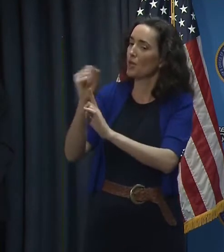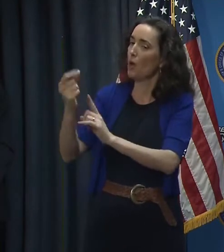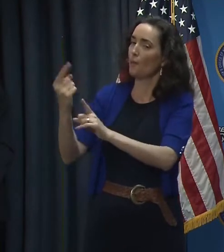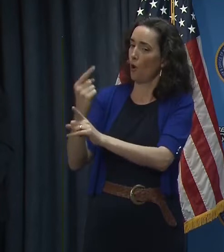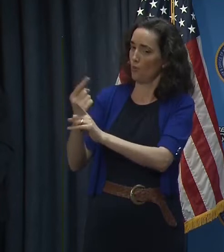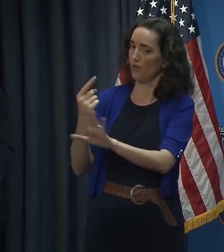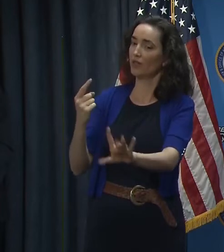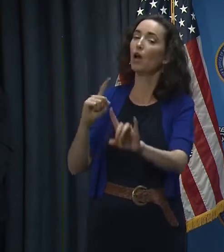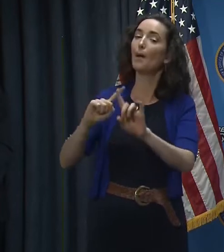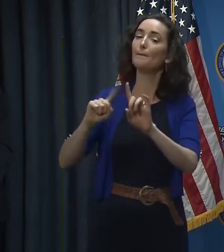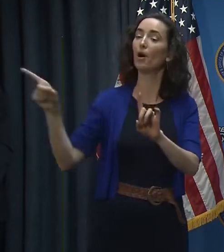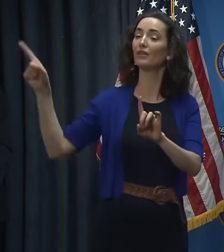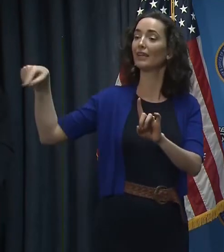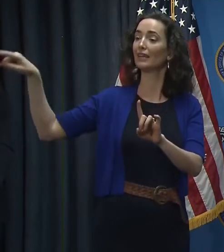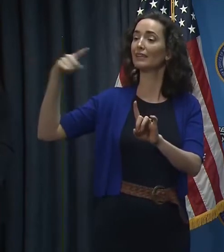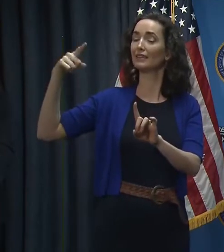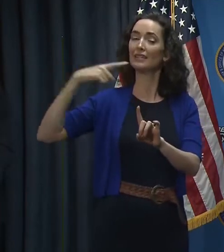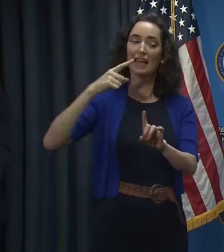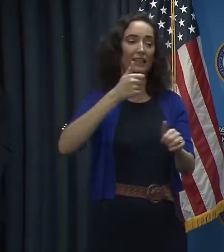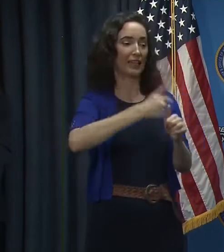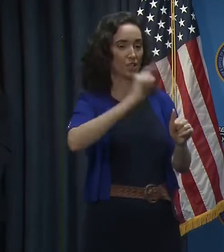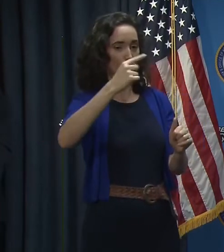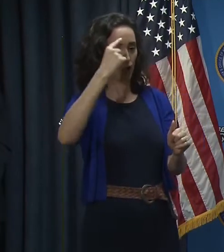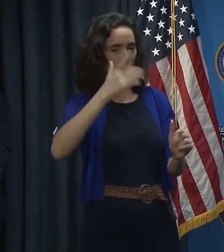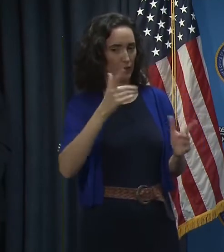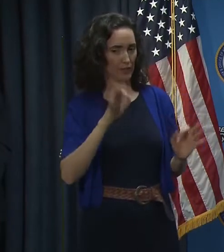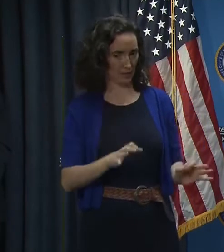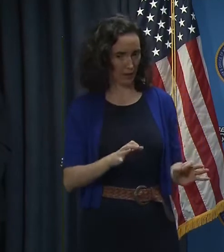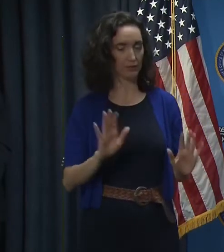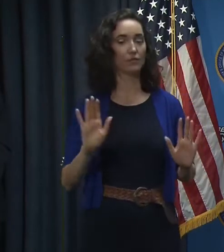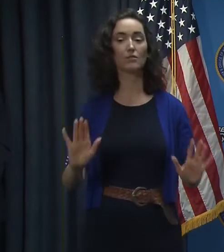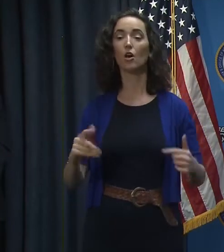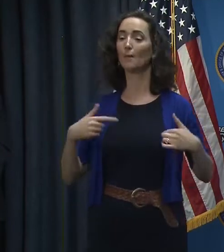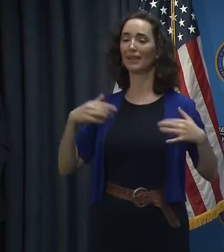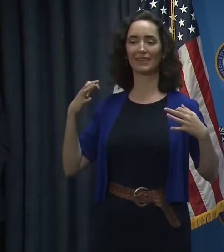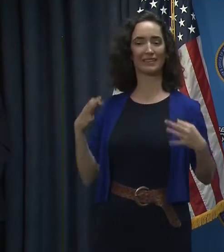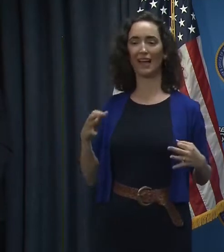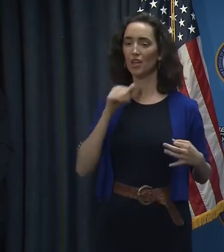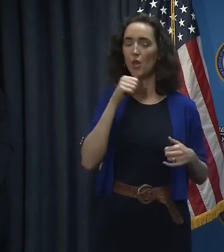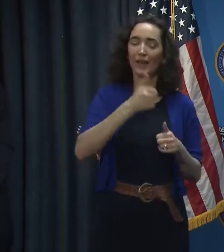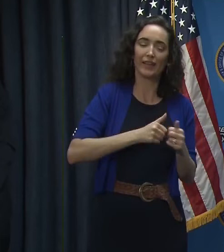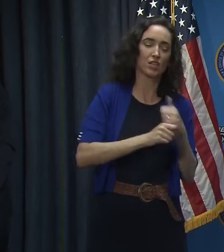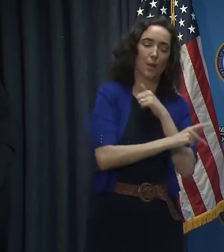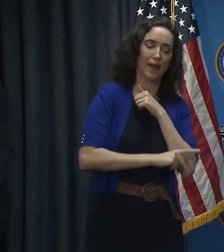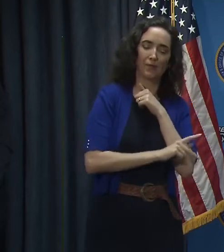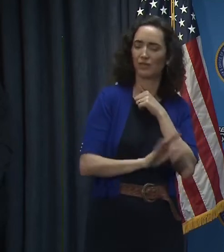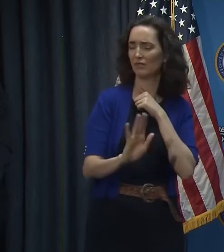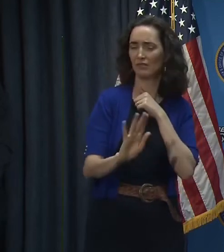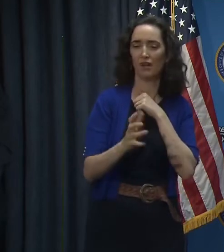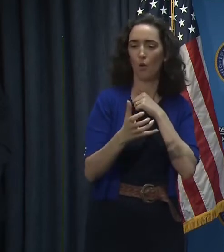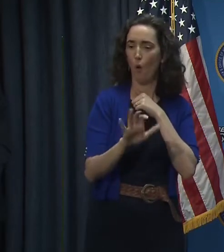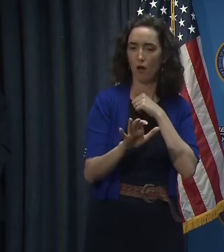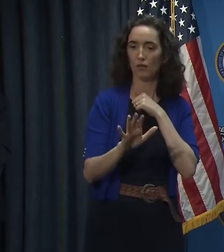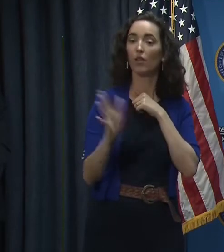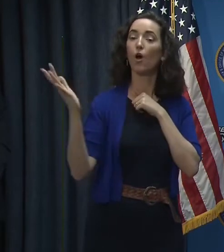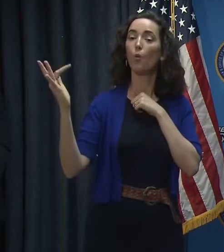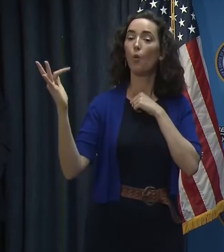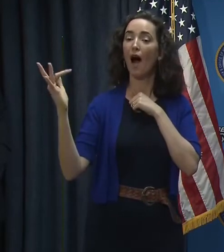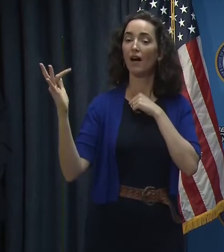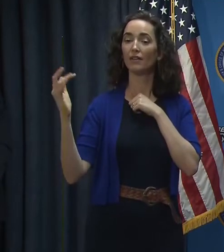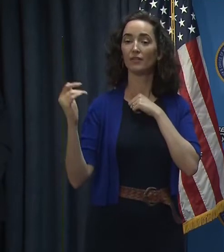would obviously be left to the governor's discretion. And the reason I chose not to do it is because we have